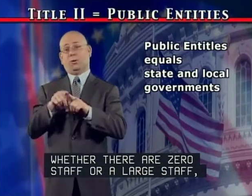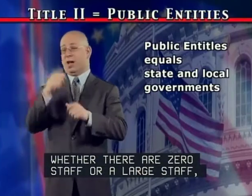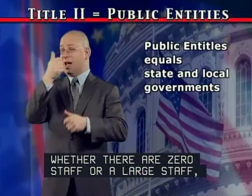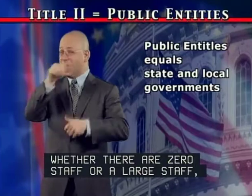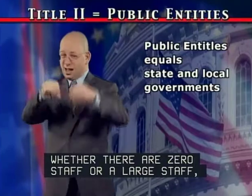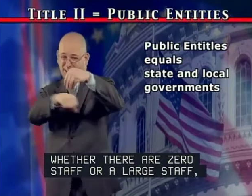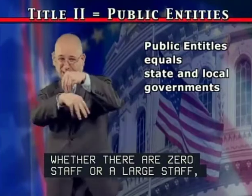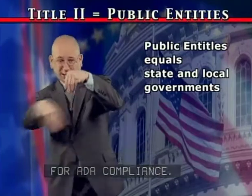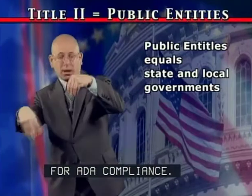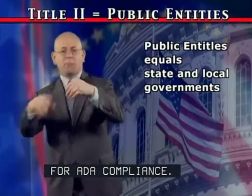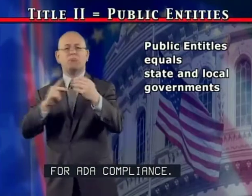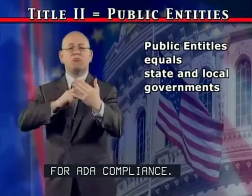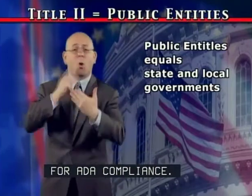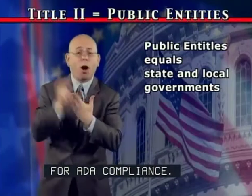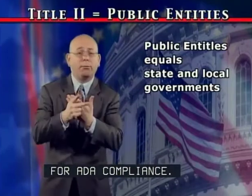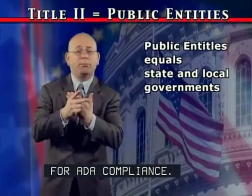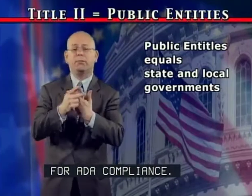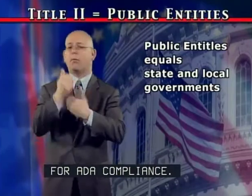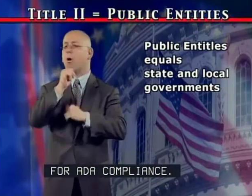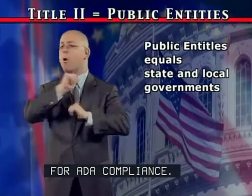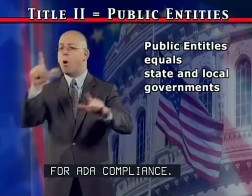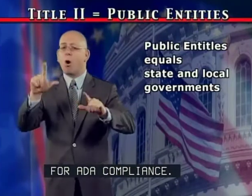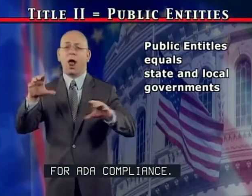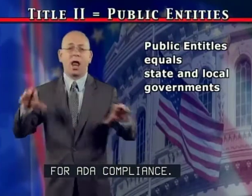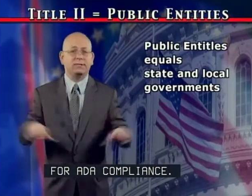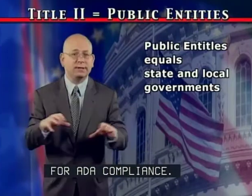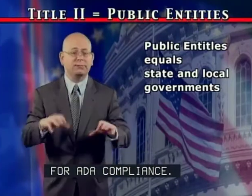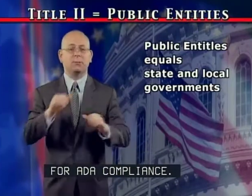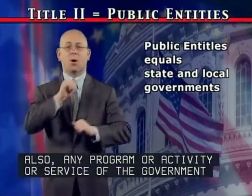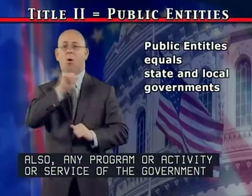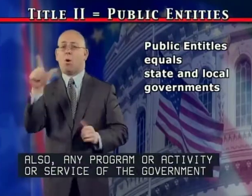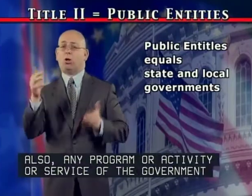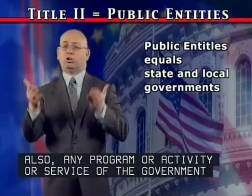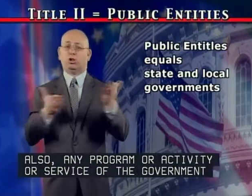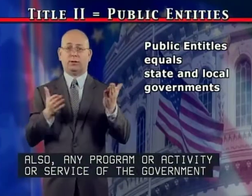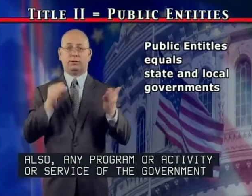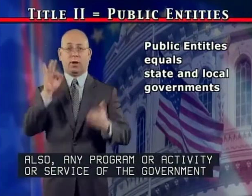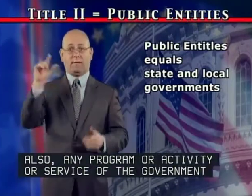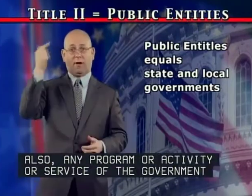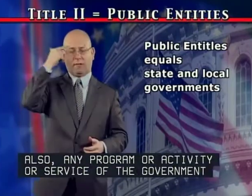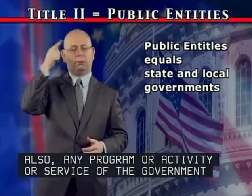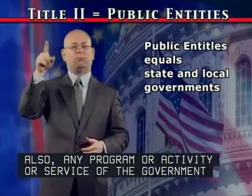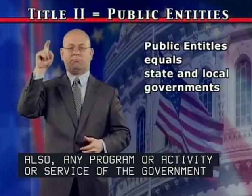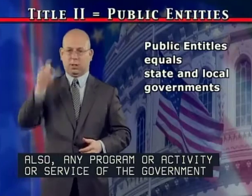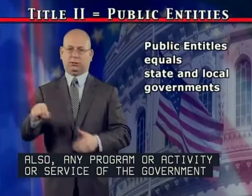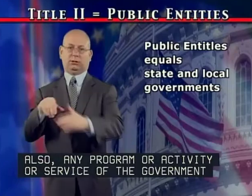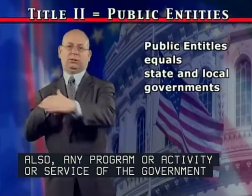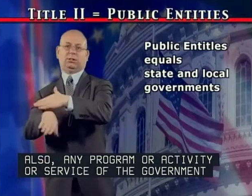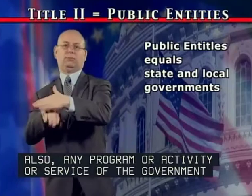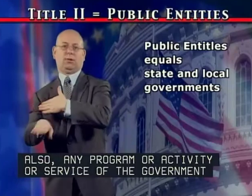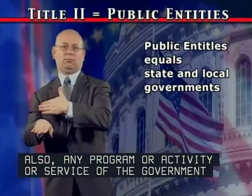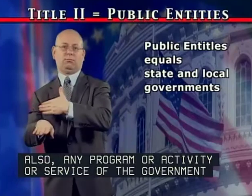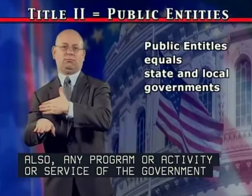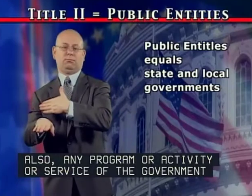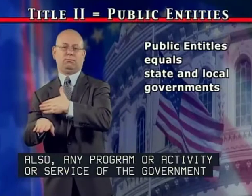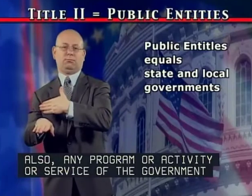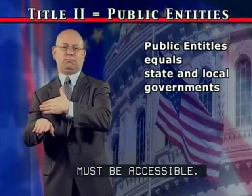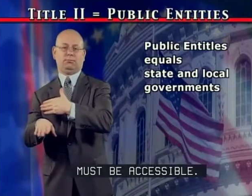large staff for ADA compliance. Also, any program or activity or service of the government must